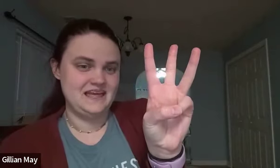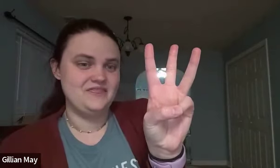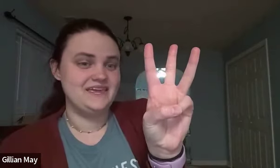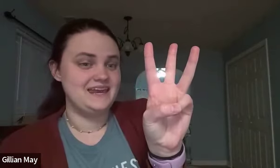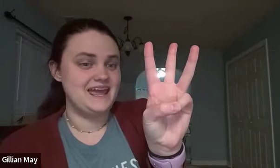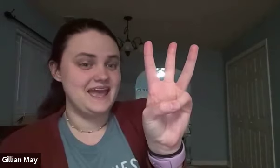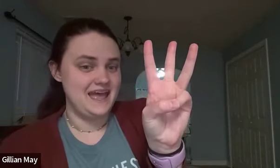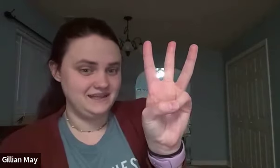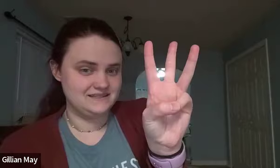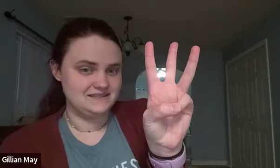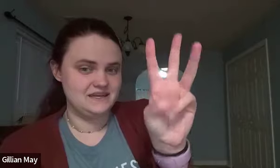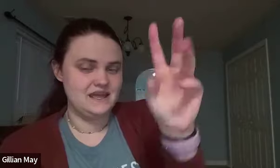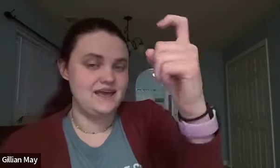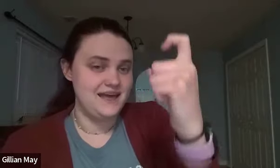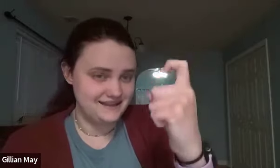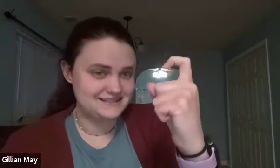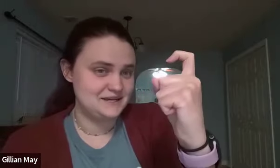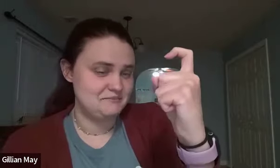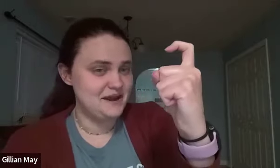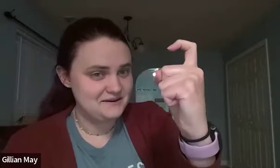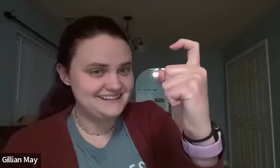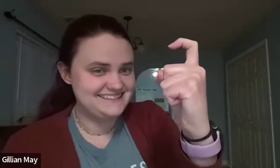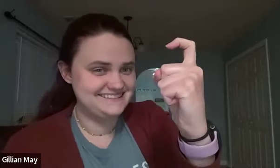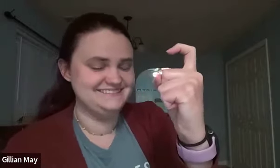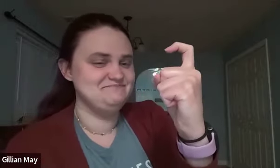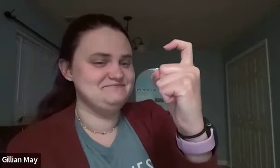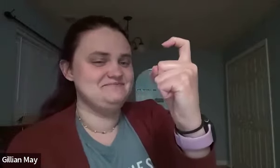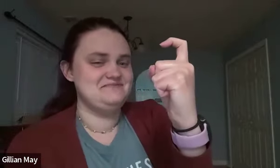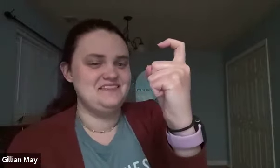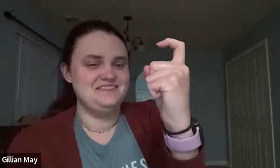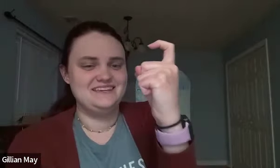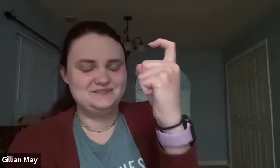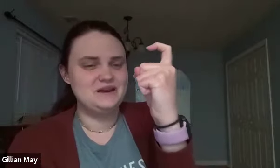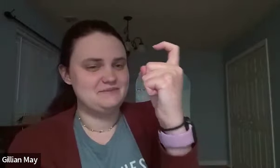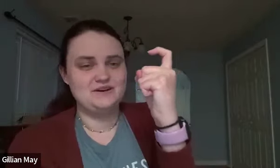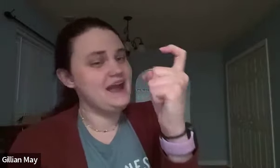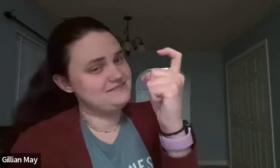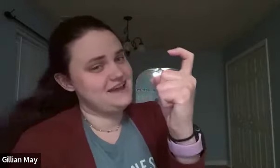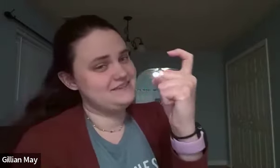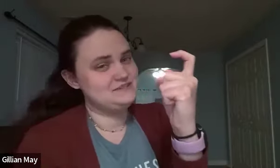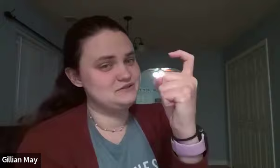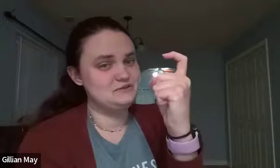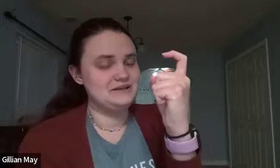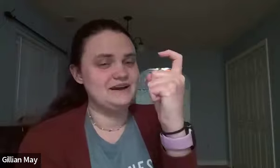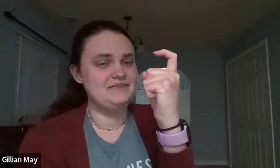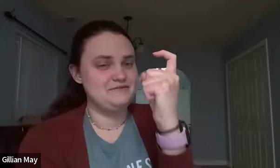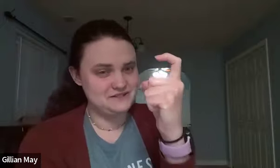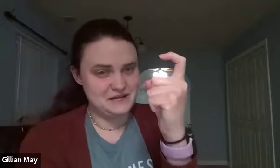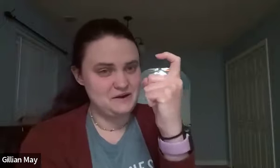And then X. X like a pirate. This one, I'm sorry, I have to add this little story. The first time I